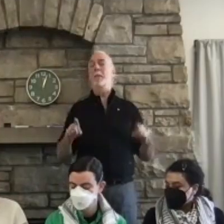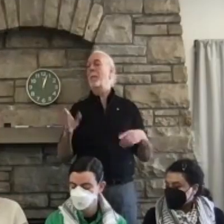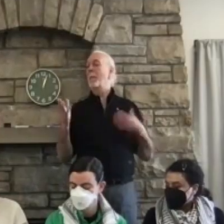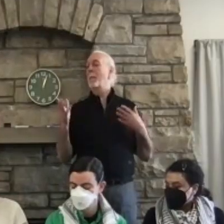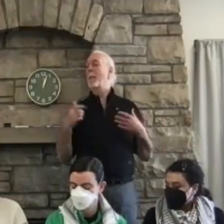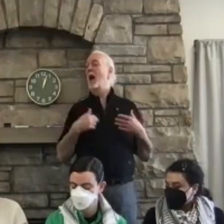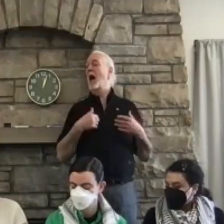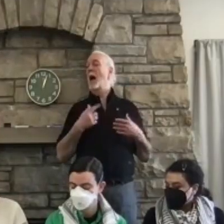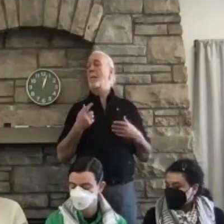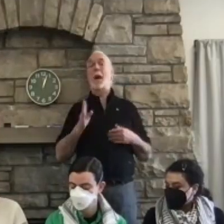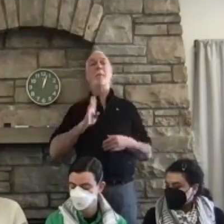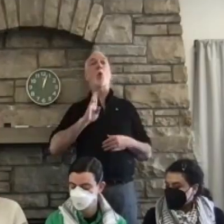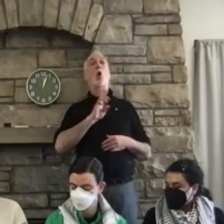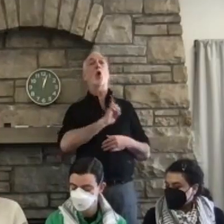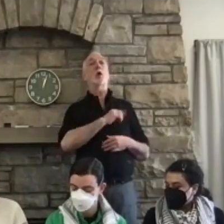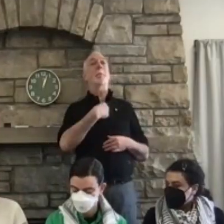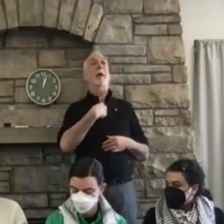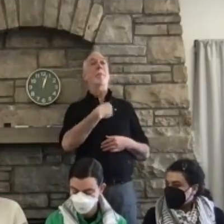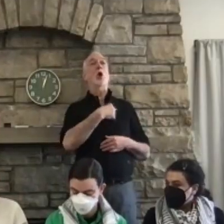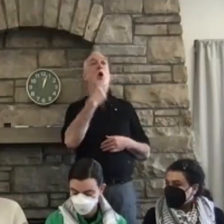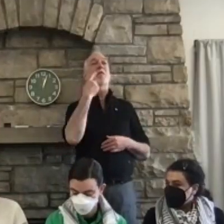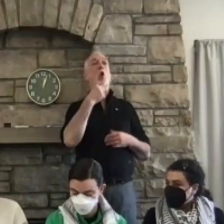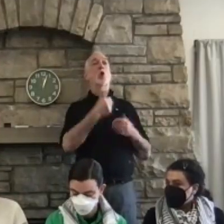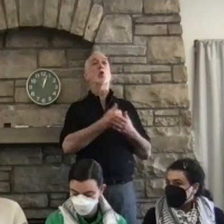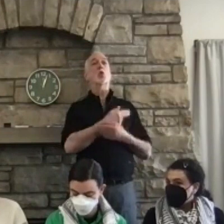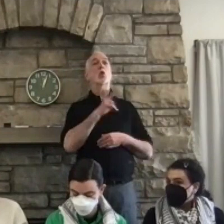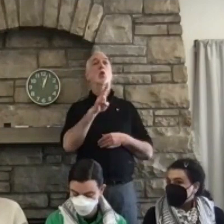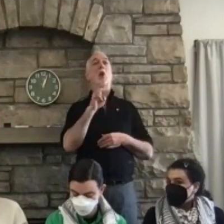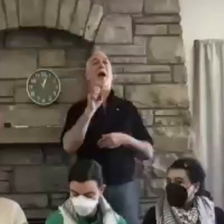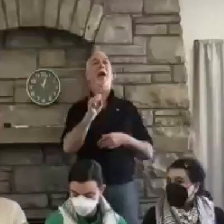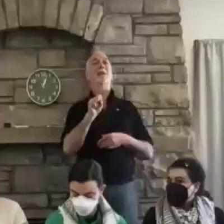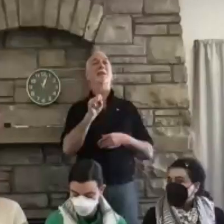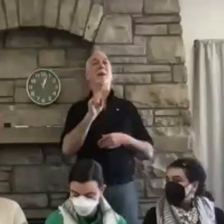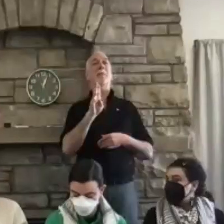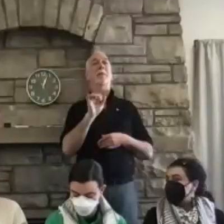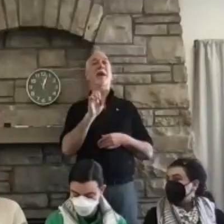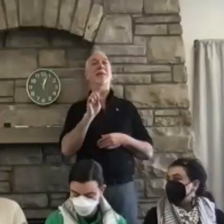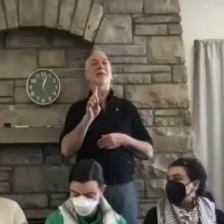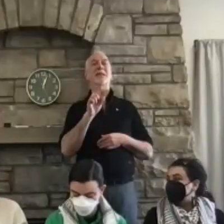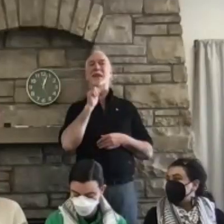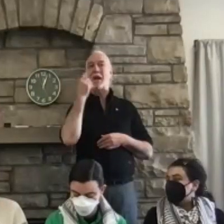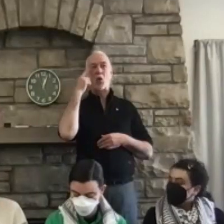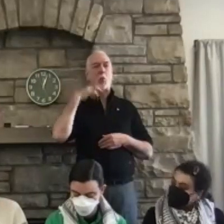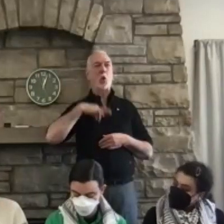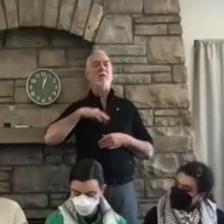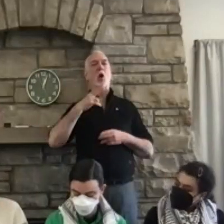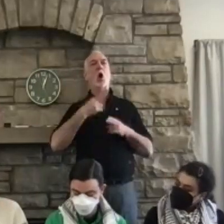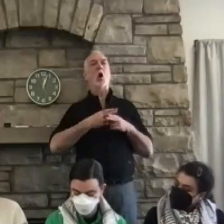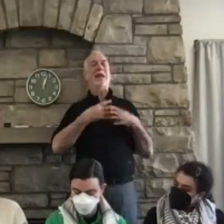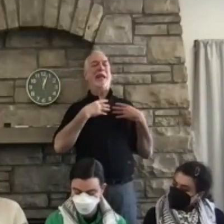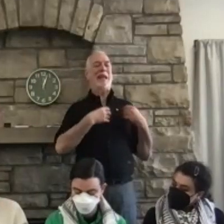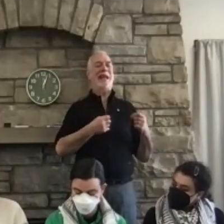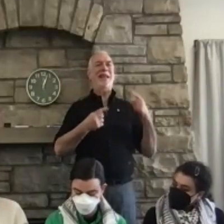I am a board member of a new US-based nonprofit called Healing to Hope.